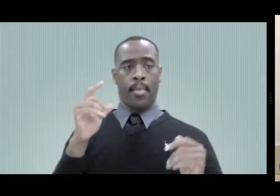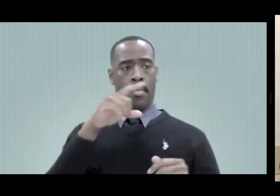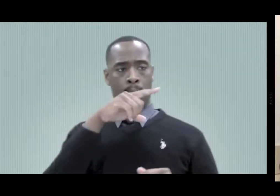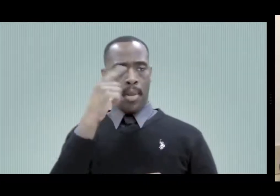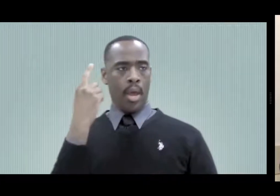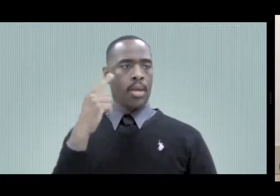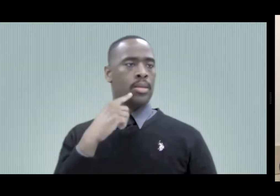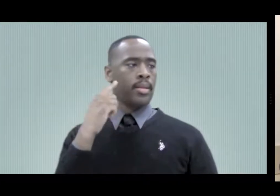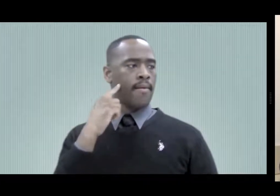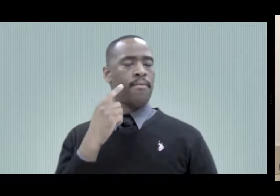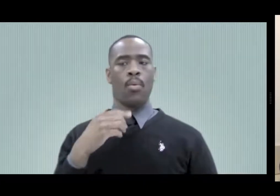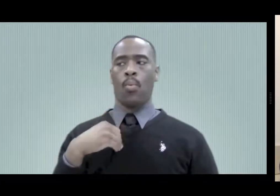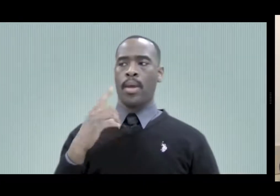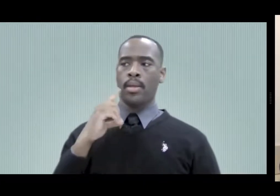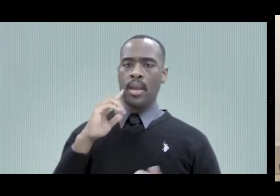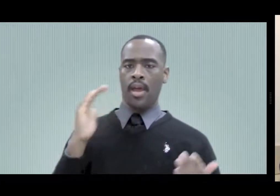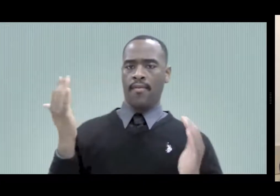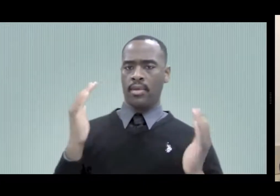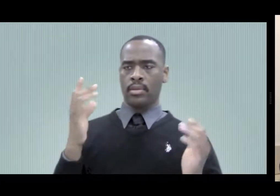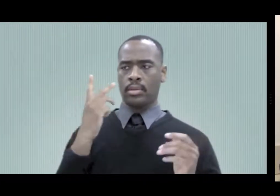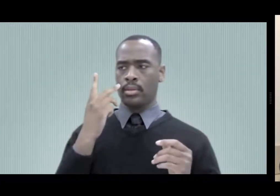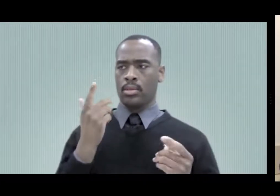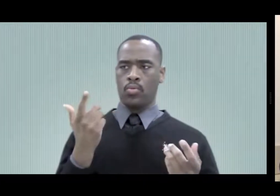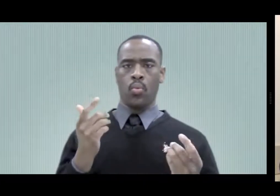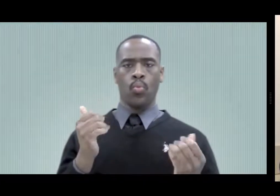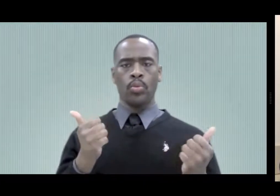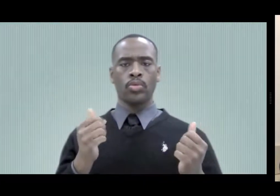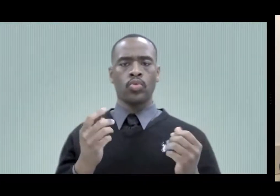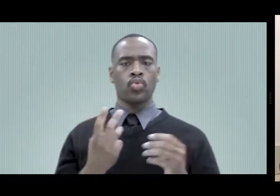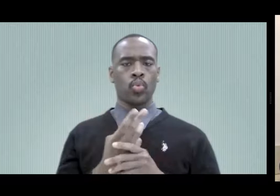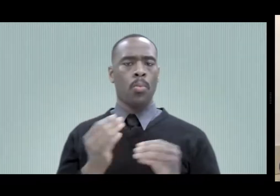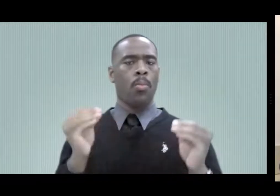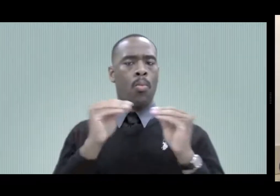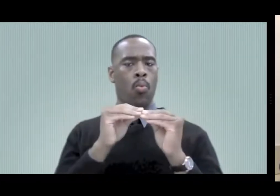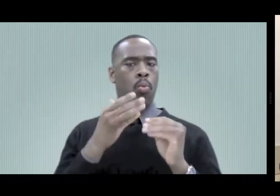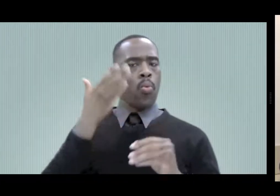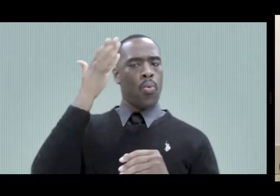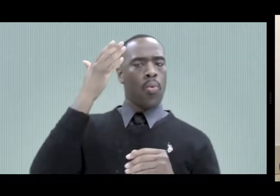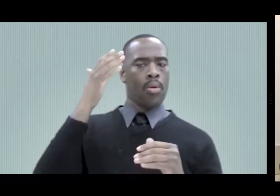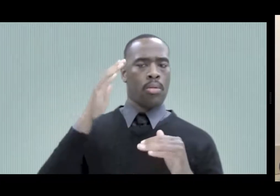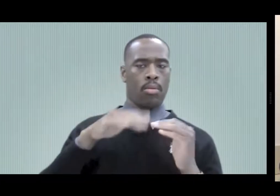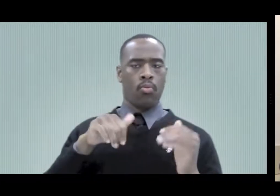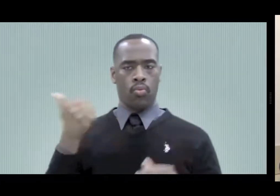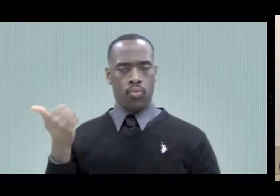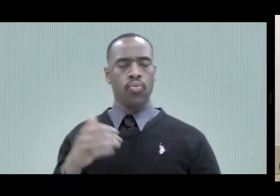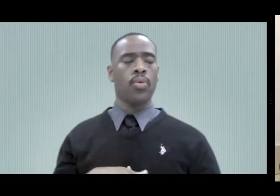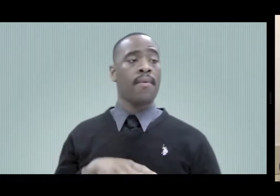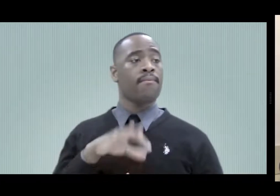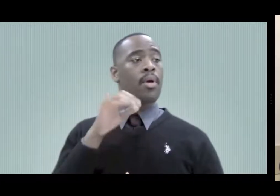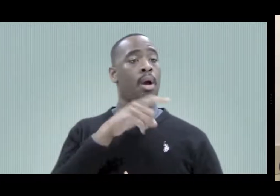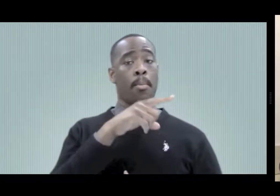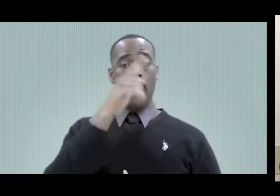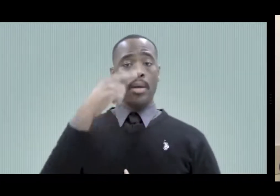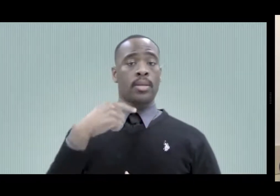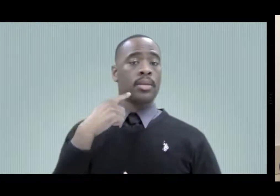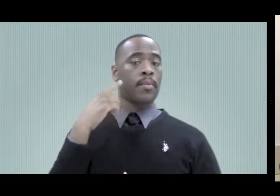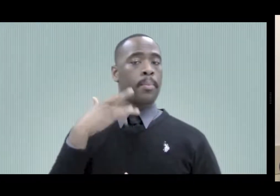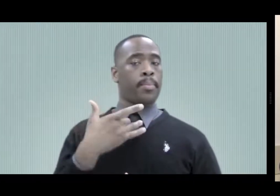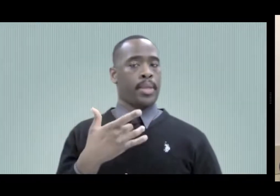sign the same sign closer to the chin. So a couple of examples would be no,